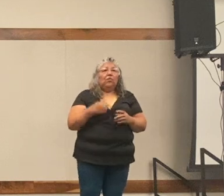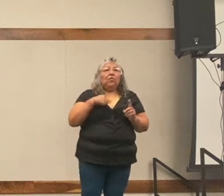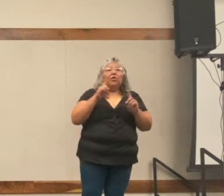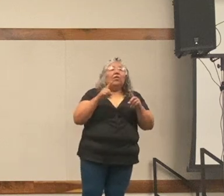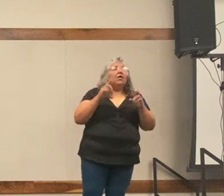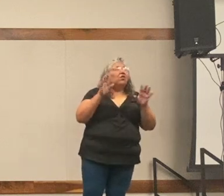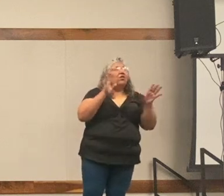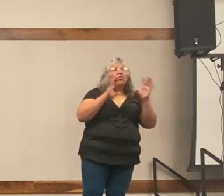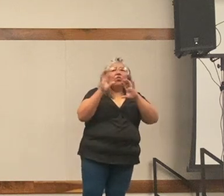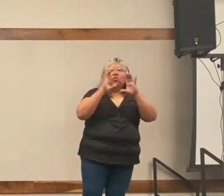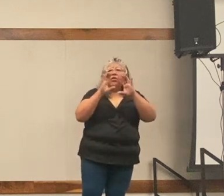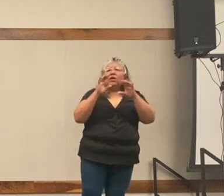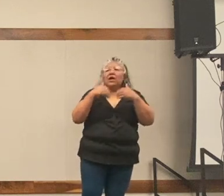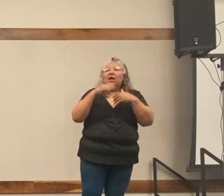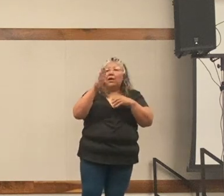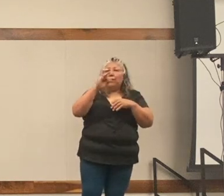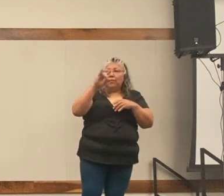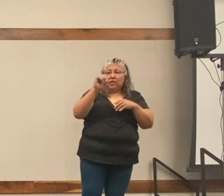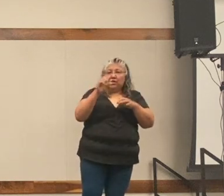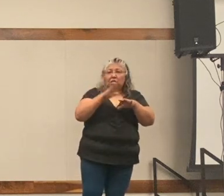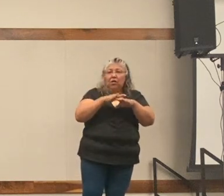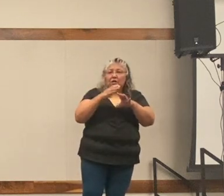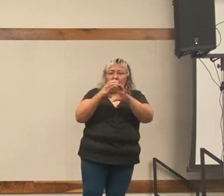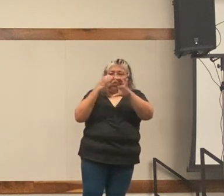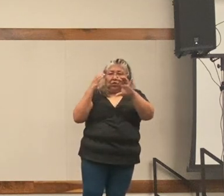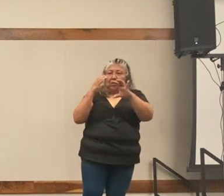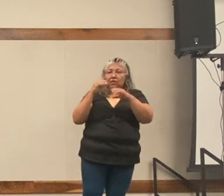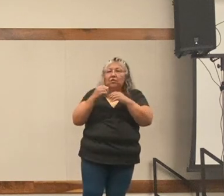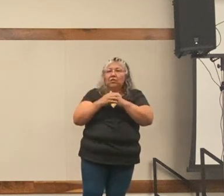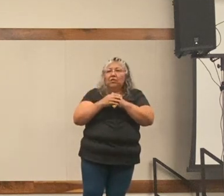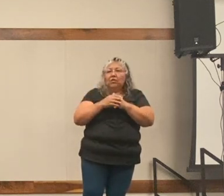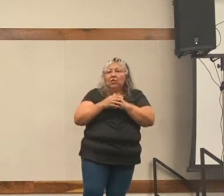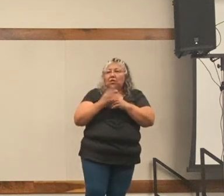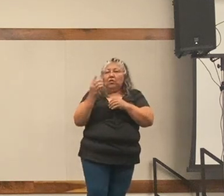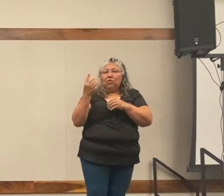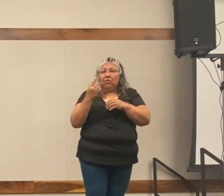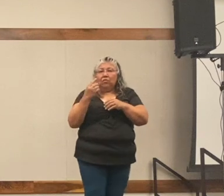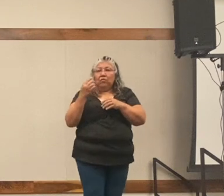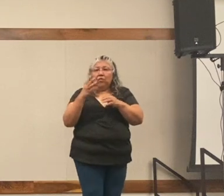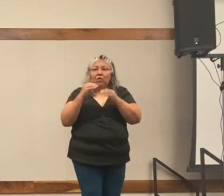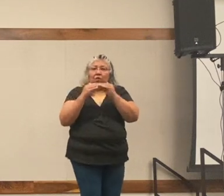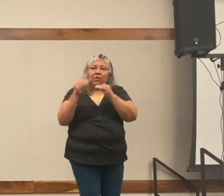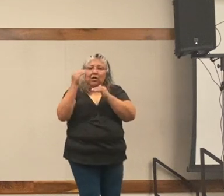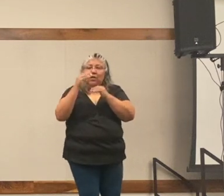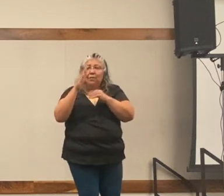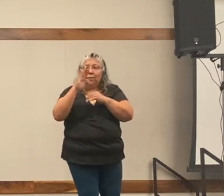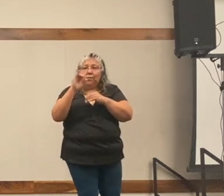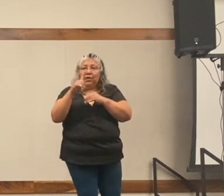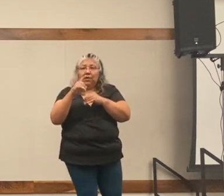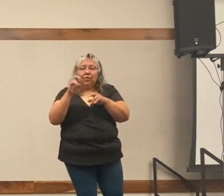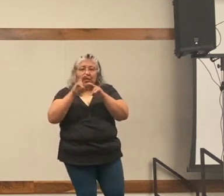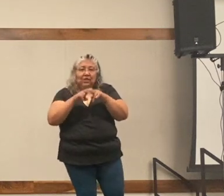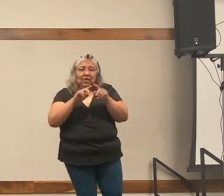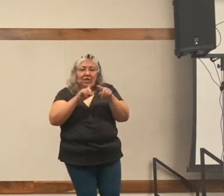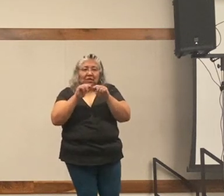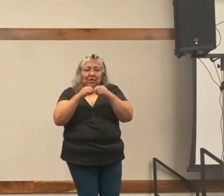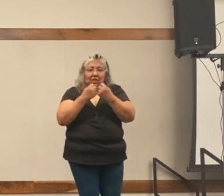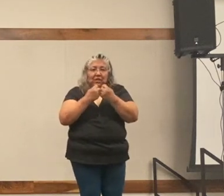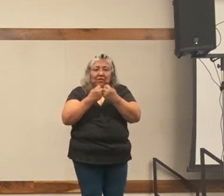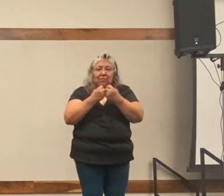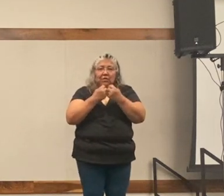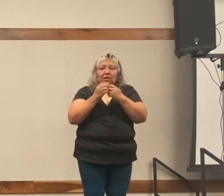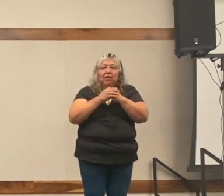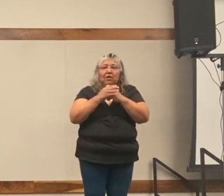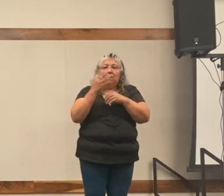out looking for trailers, and we put bids on trailers, and we were always outbid. So we sat down as a team, as a launch